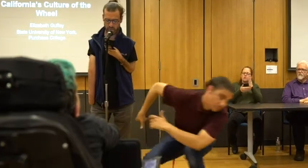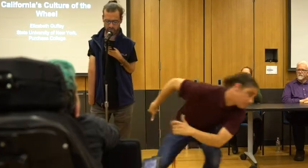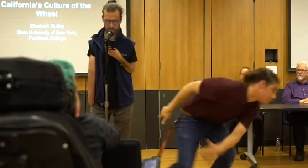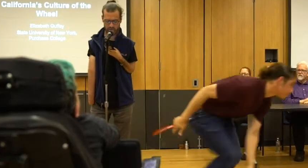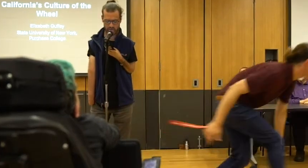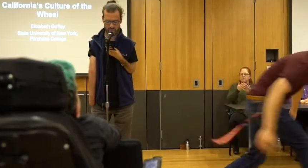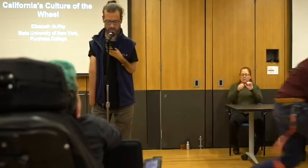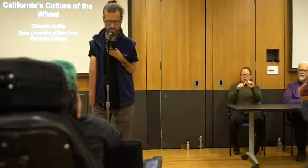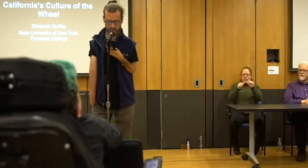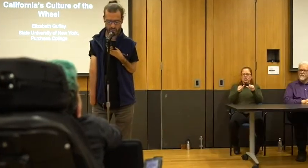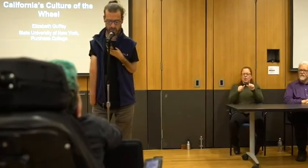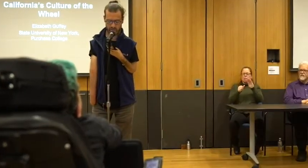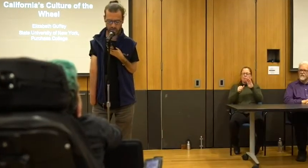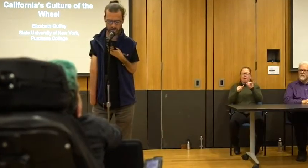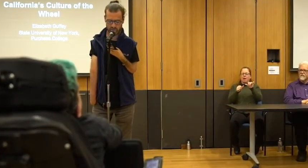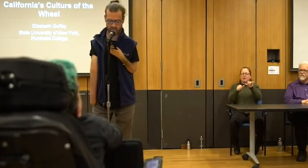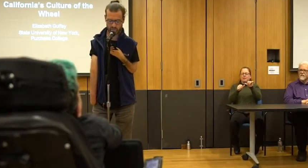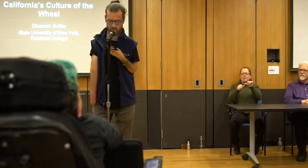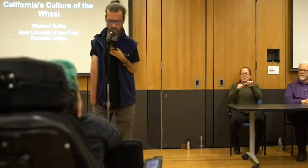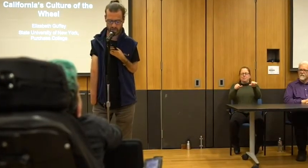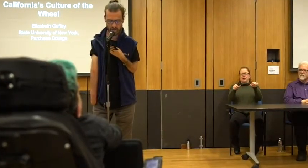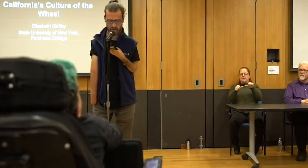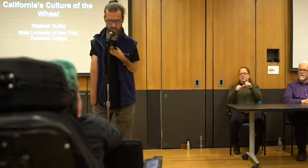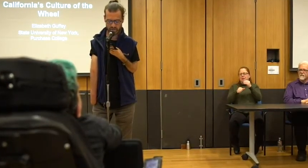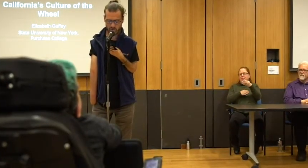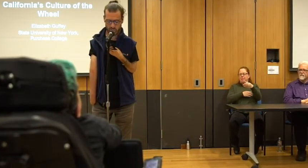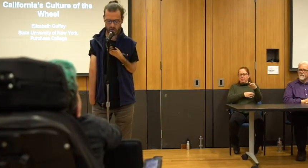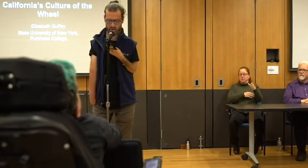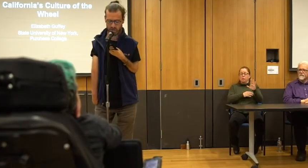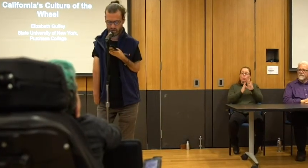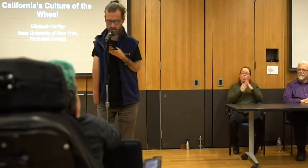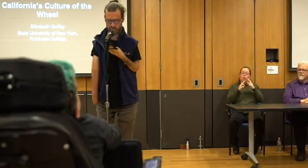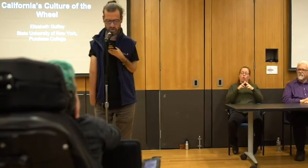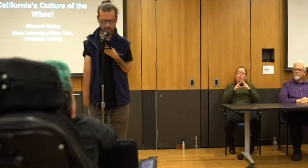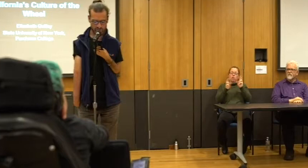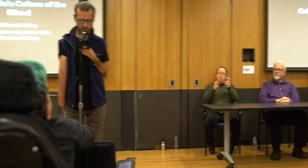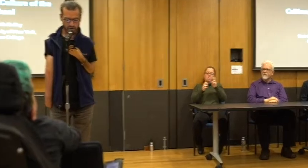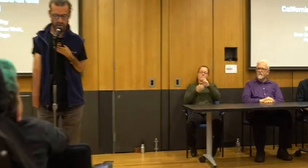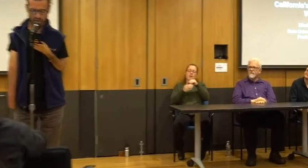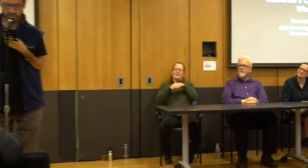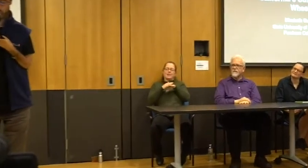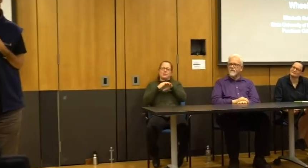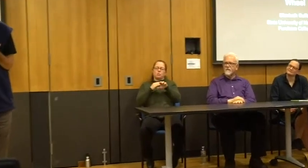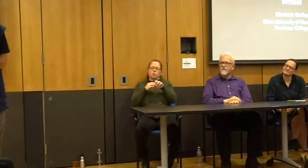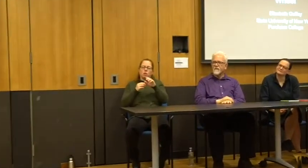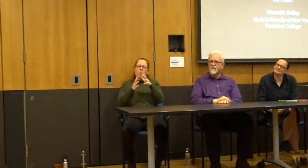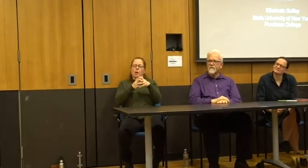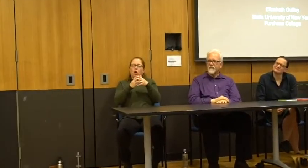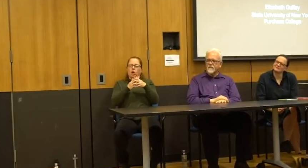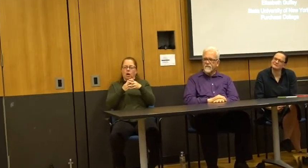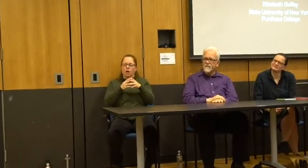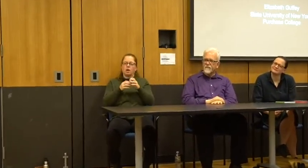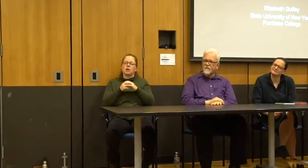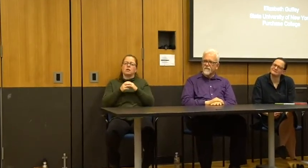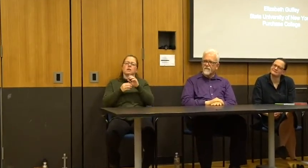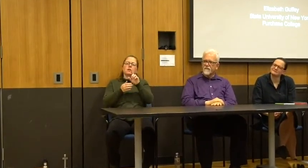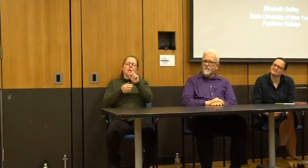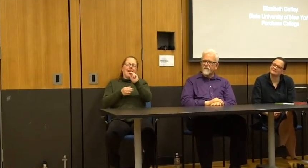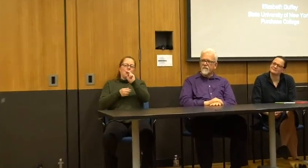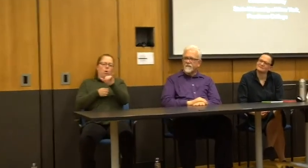are shaped by spaces and things. Bess's book, Accessible America, A History of Design and Disability, published by NYU